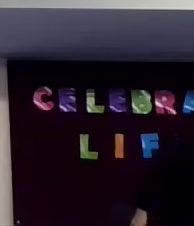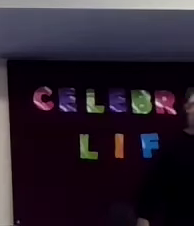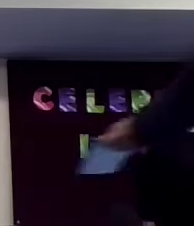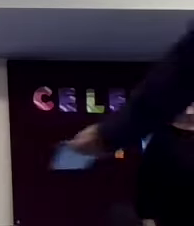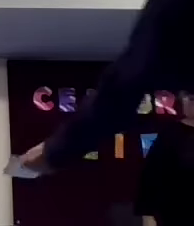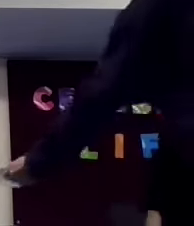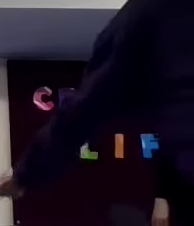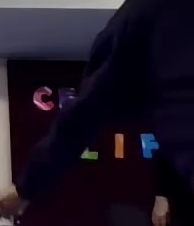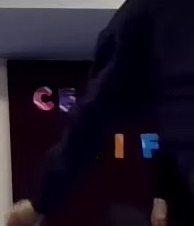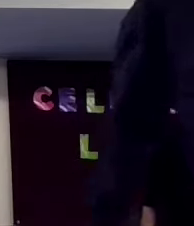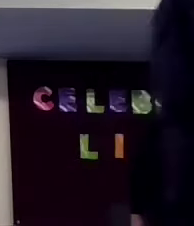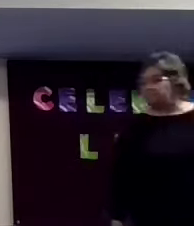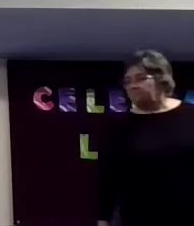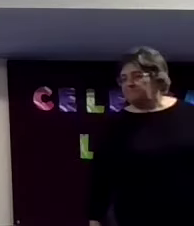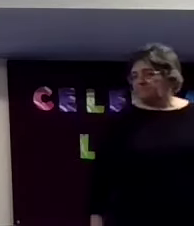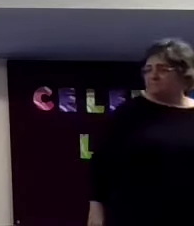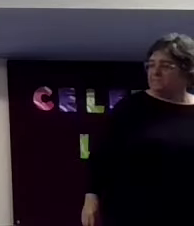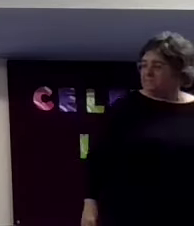All right, everyone.